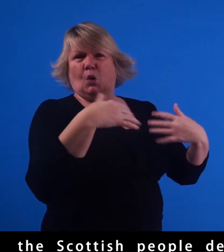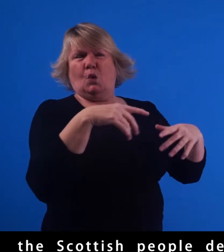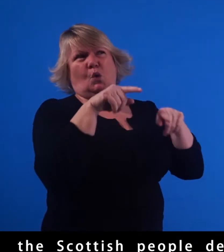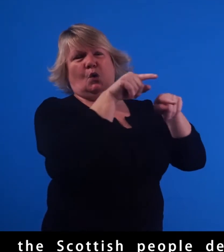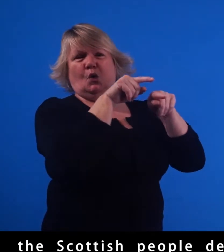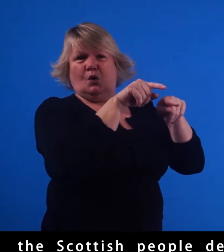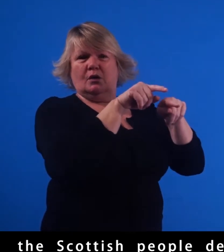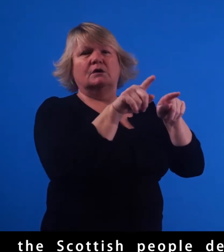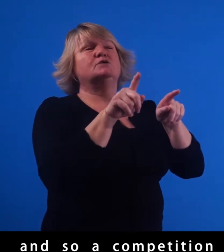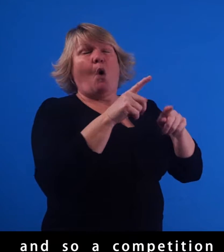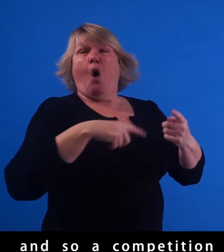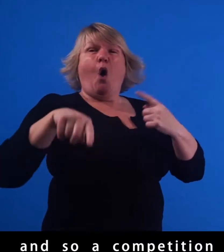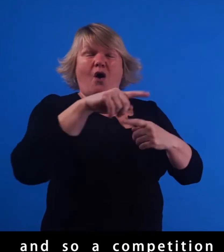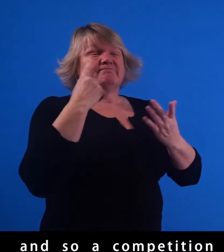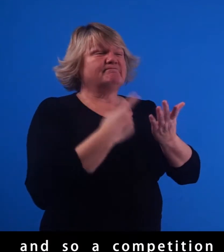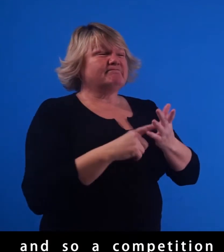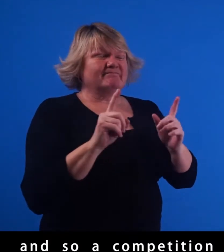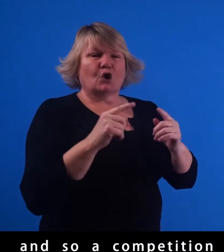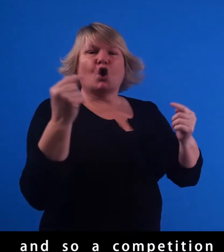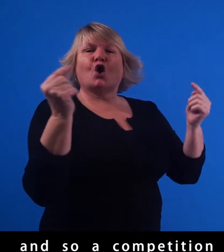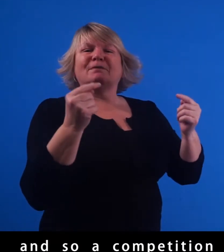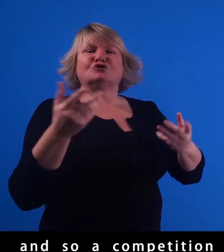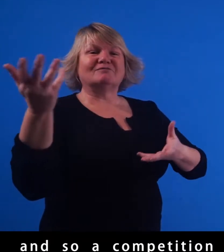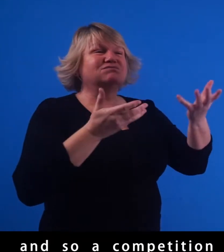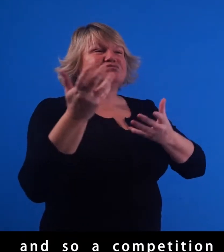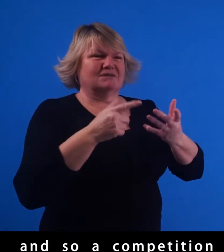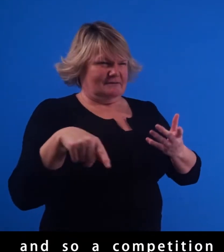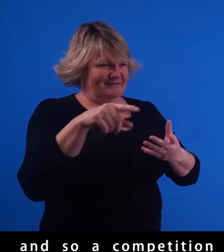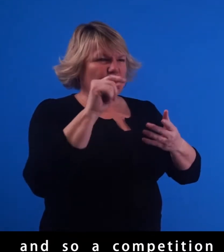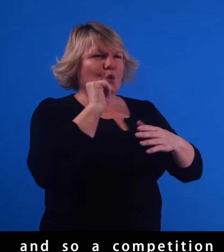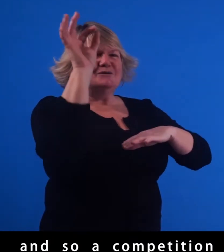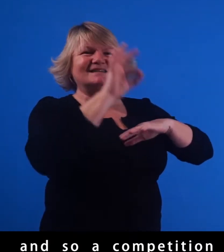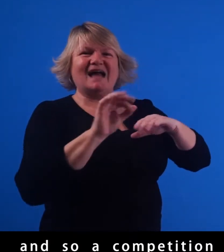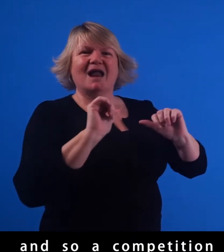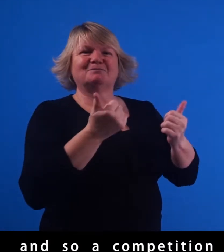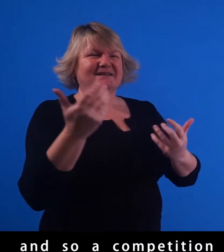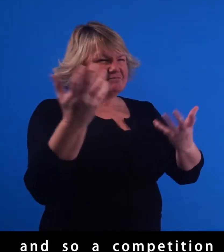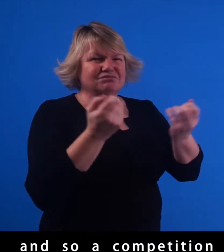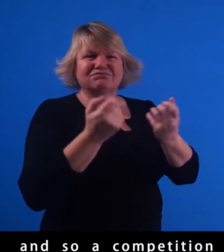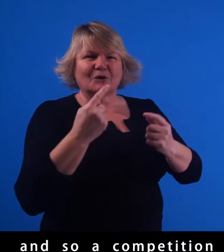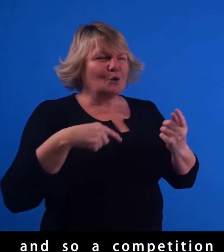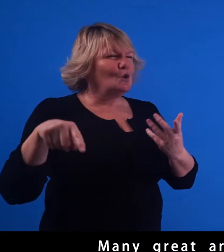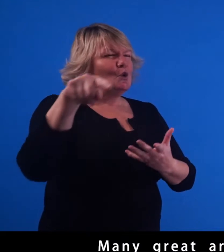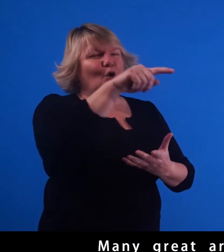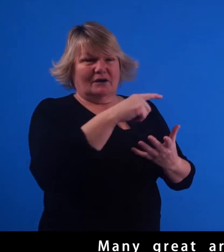icon. And so, a competition was held to find the design.